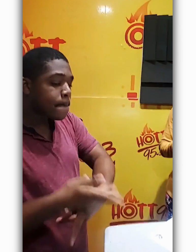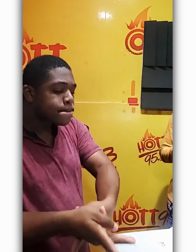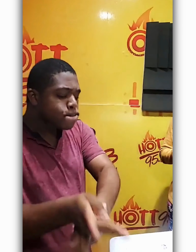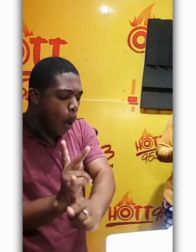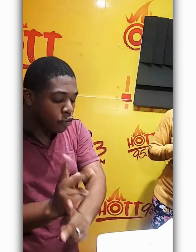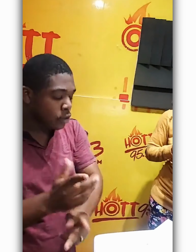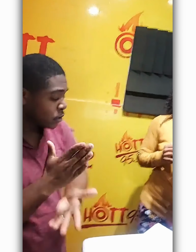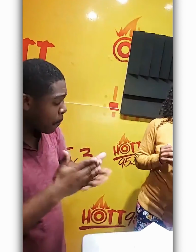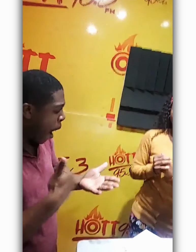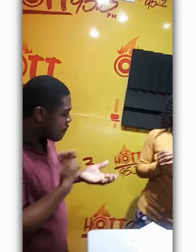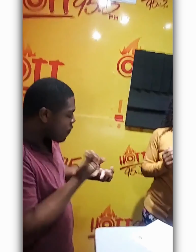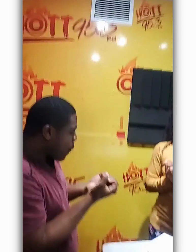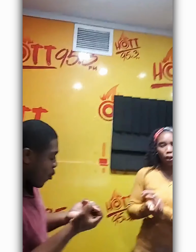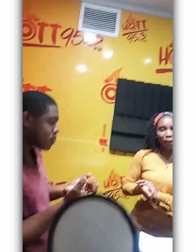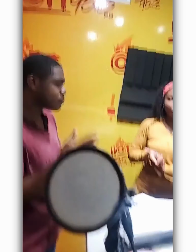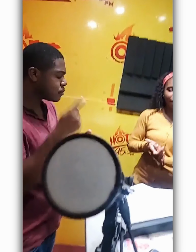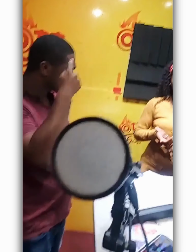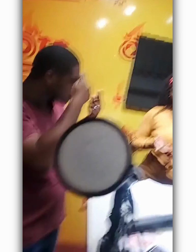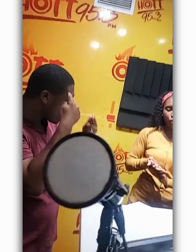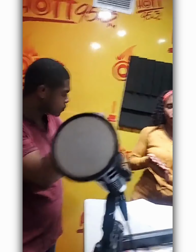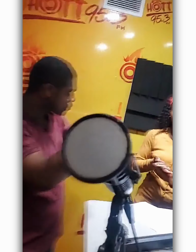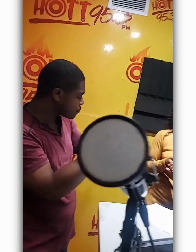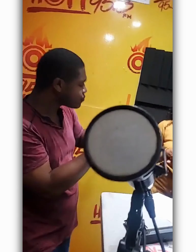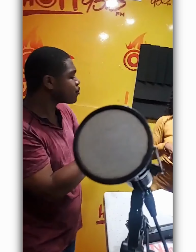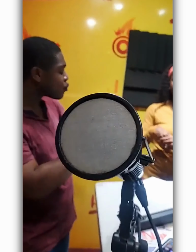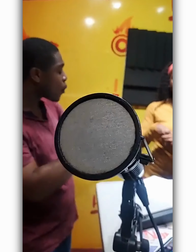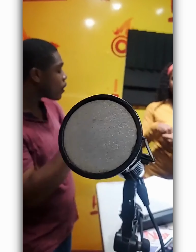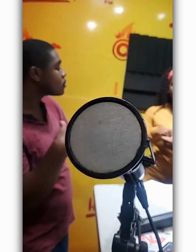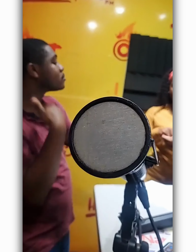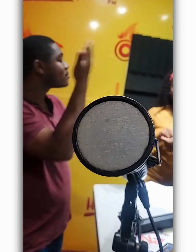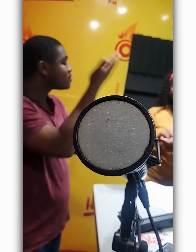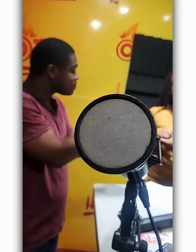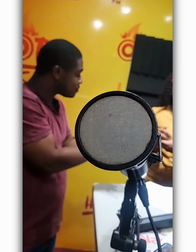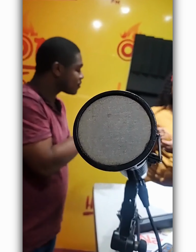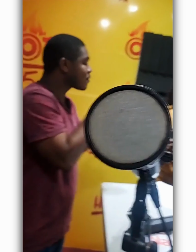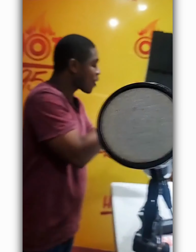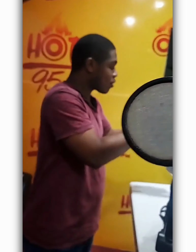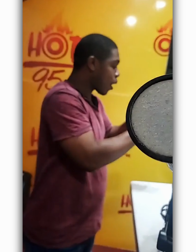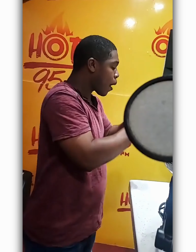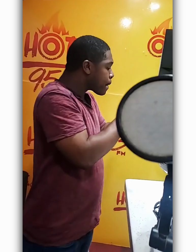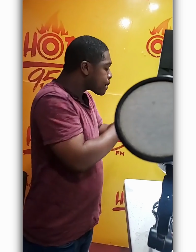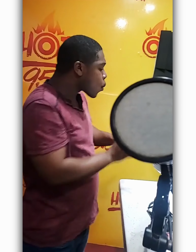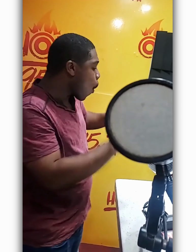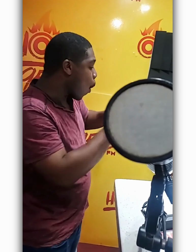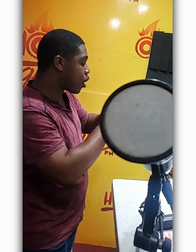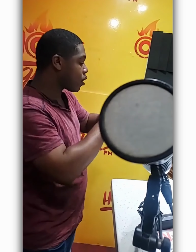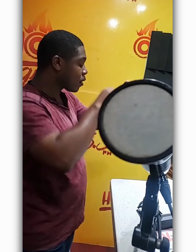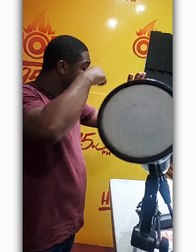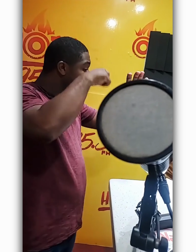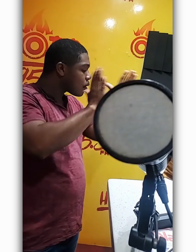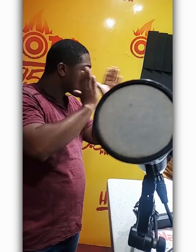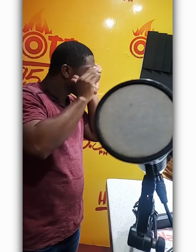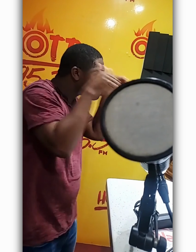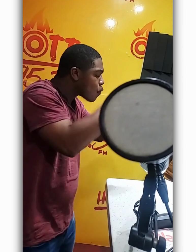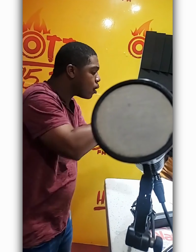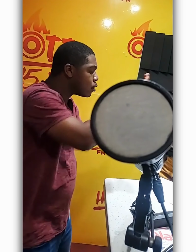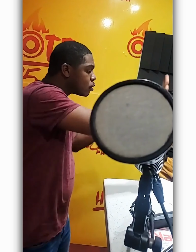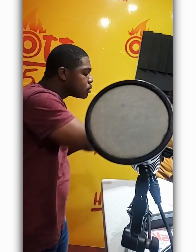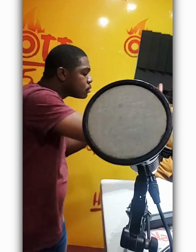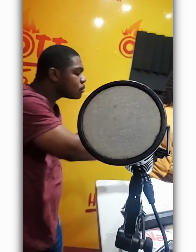I didn't have all the equipment I needed, so someone gave me some, and then I was ready to fly to Trinidad. It was